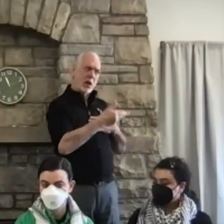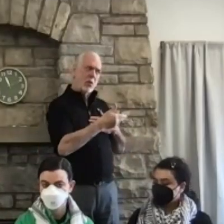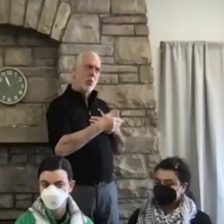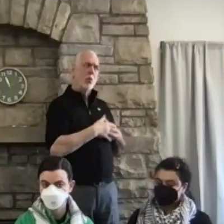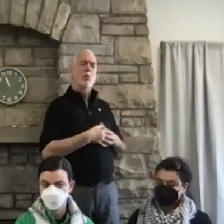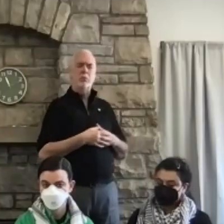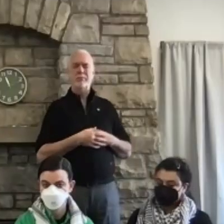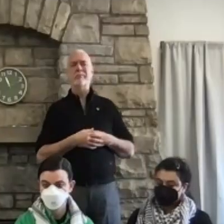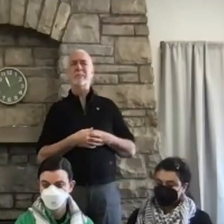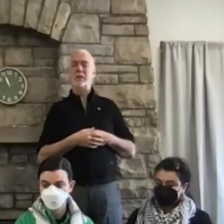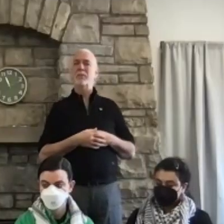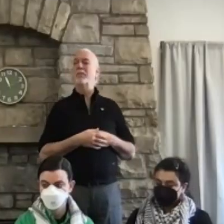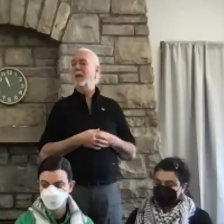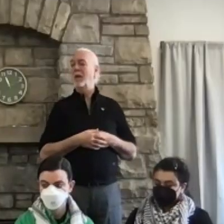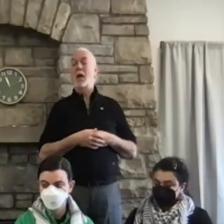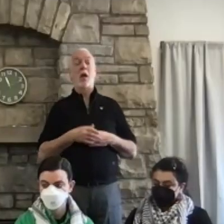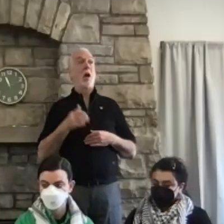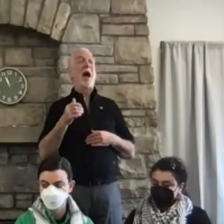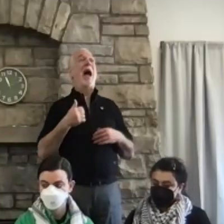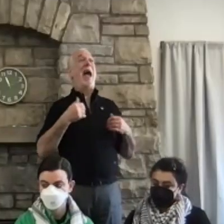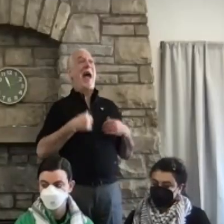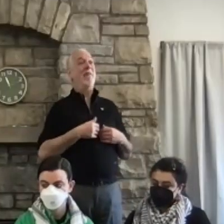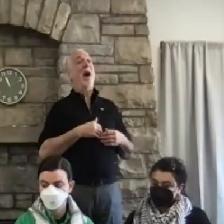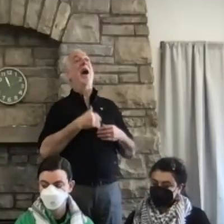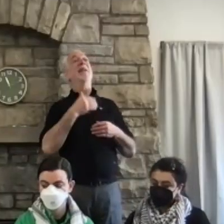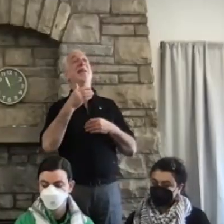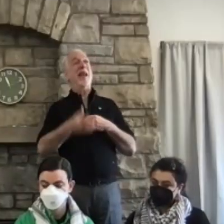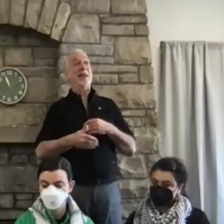So pretty sweeping, broad question.